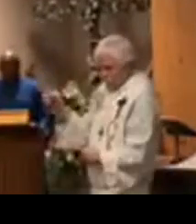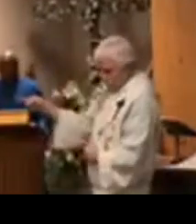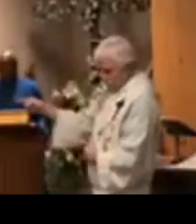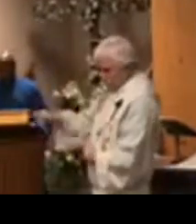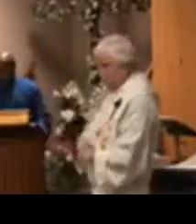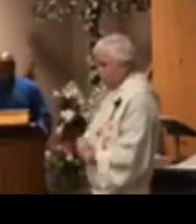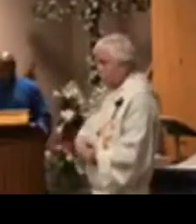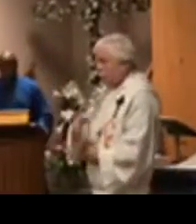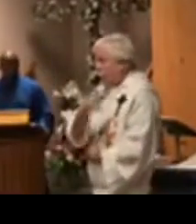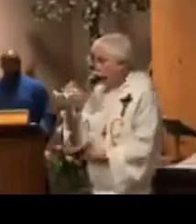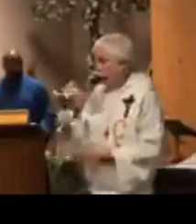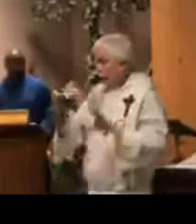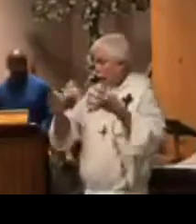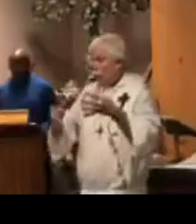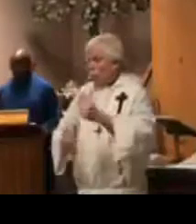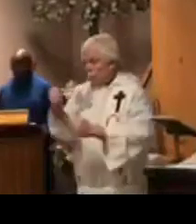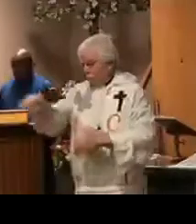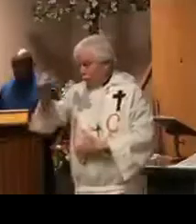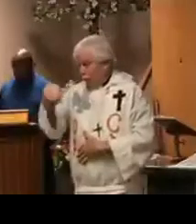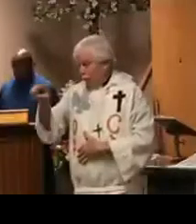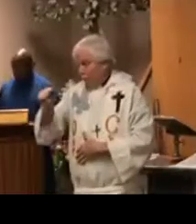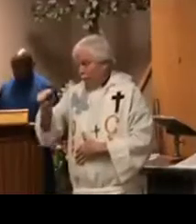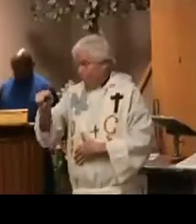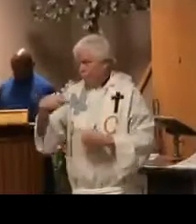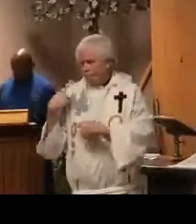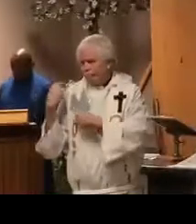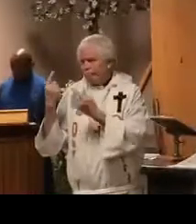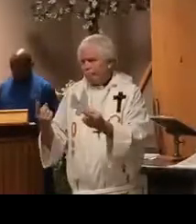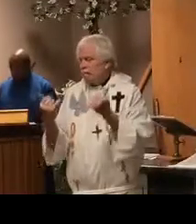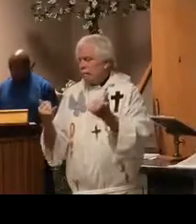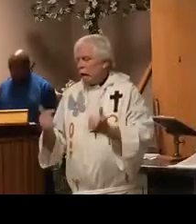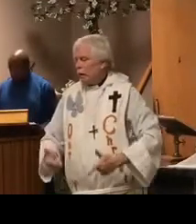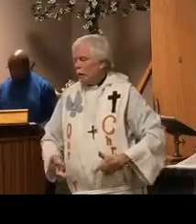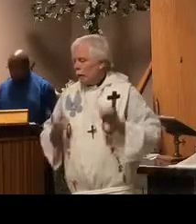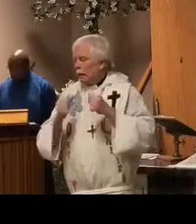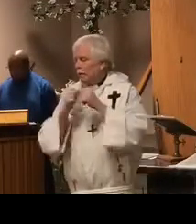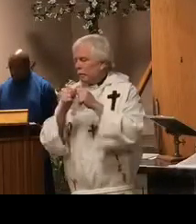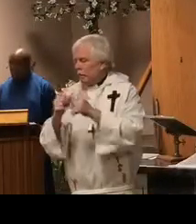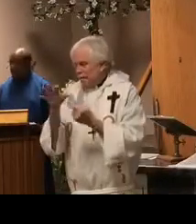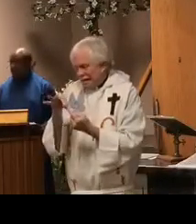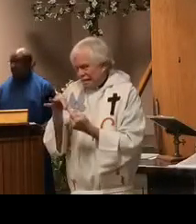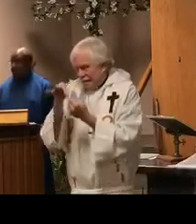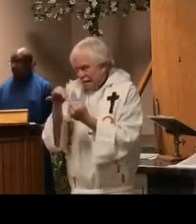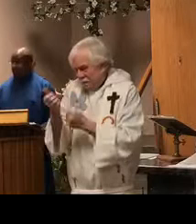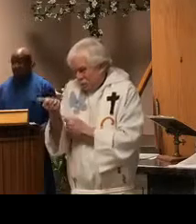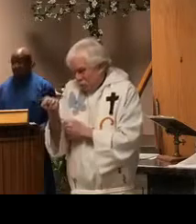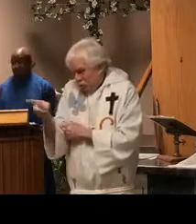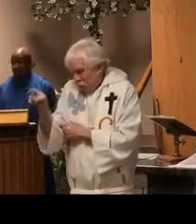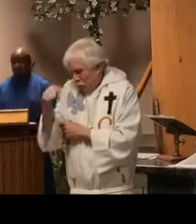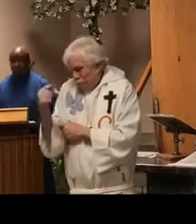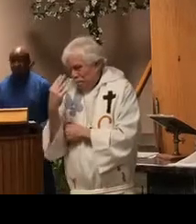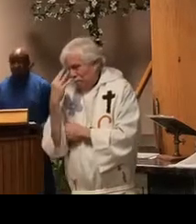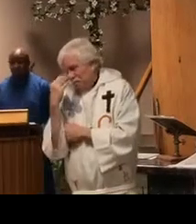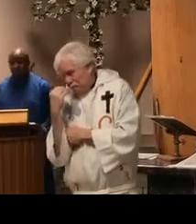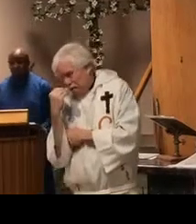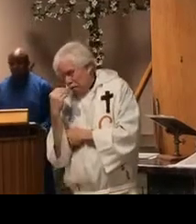of that group, they continue to live. But a few of them are asleep, meaning that a few of them have